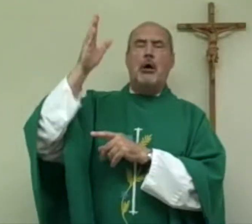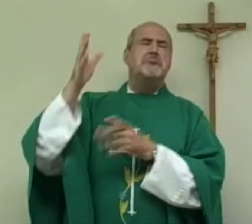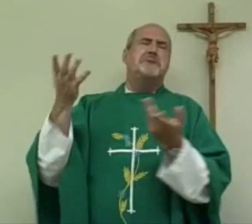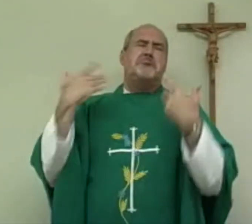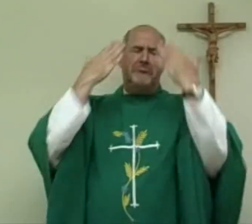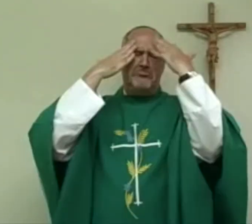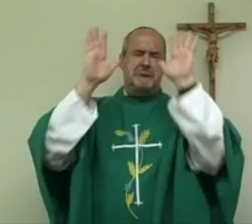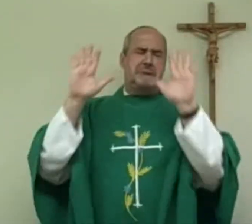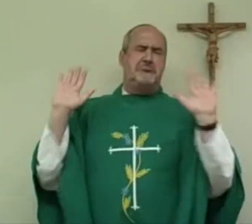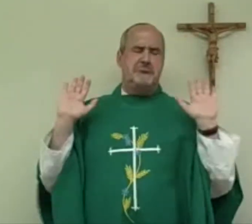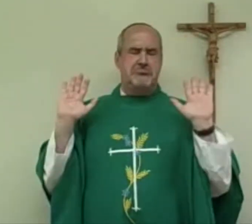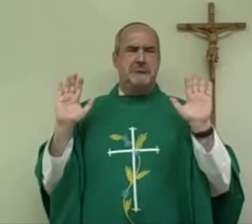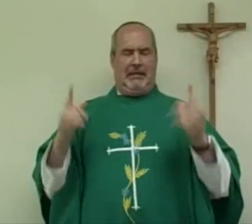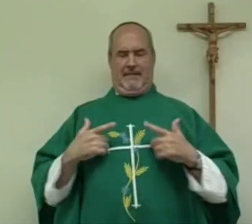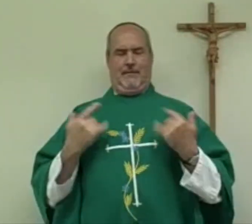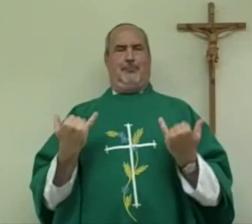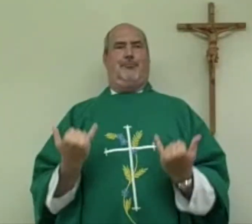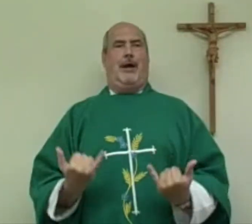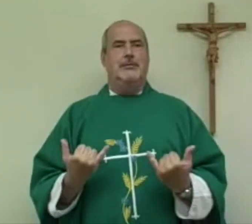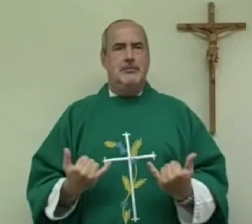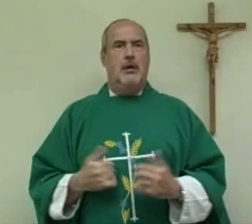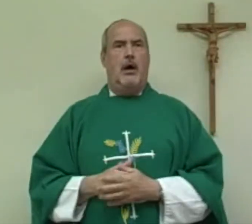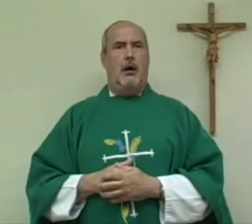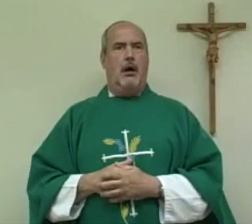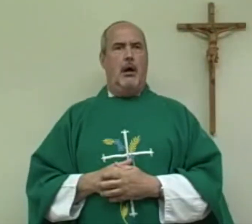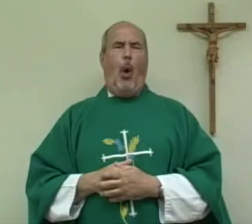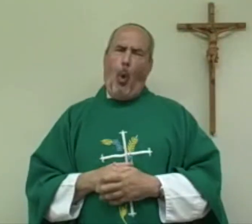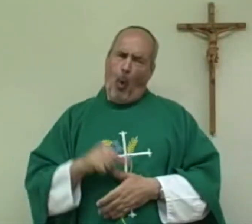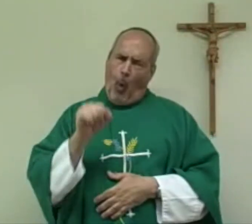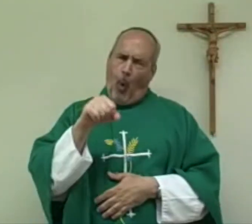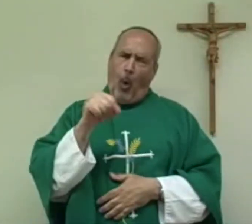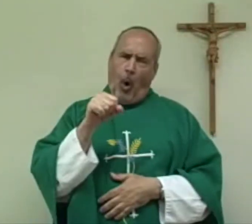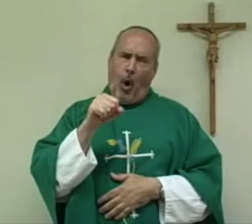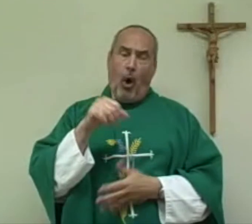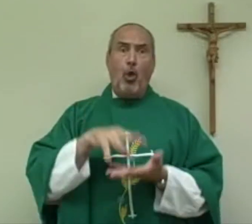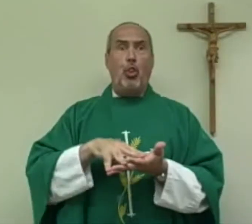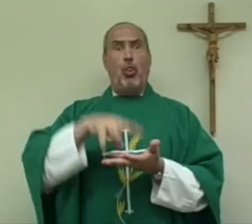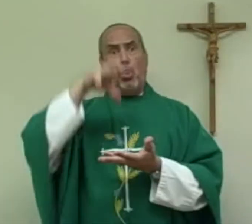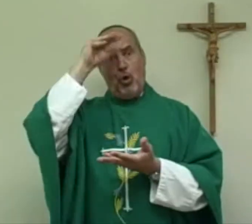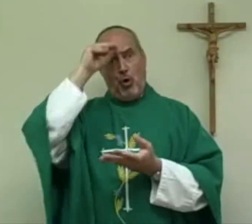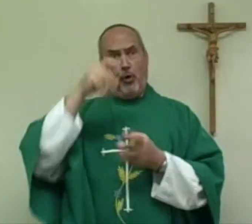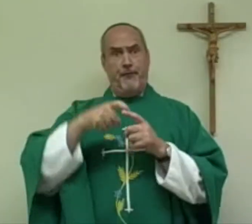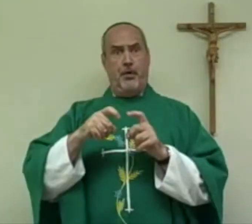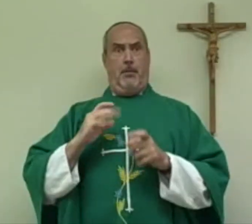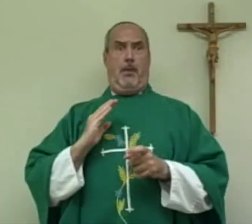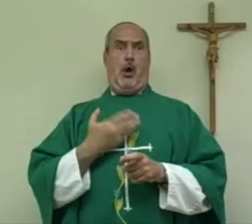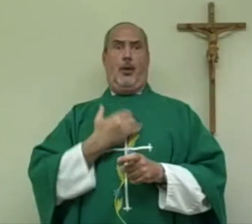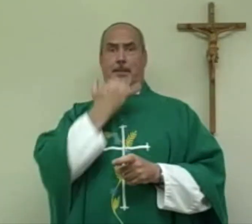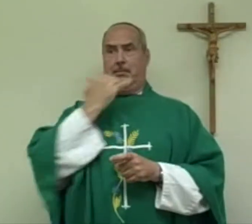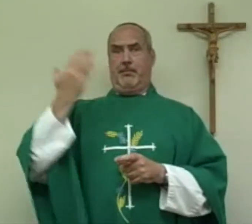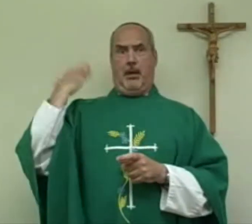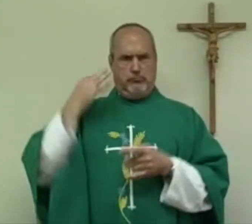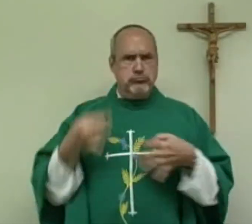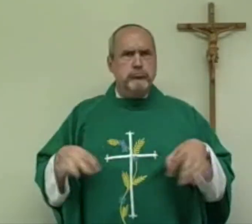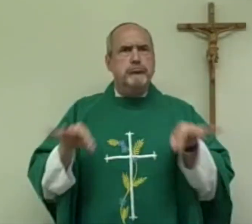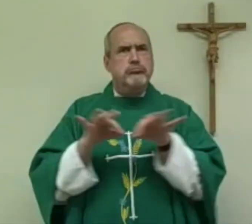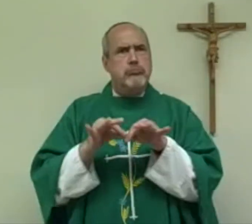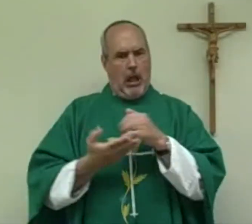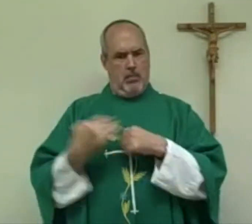or worrying about something you can't even know what's going to happen in the future, bring yourself back to the present. Yes, it's